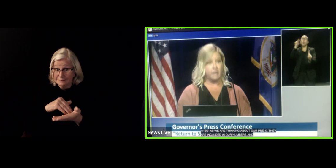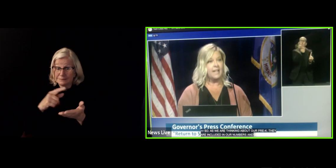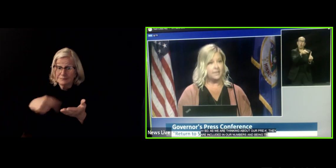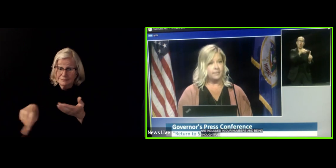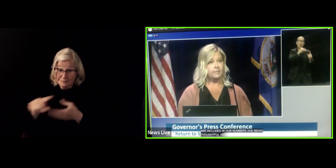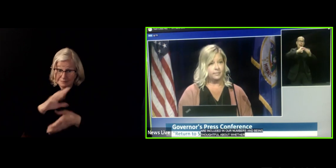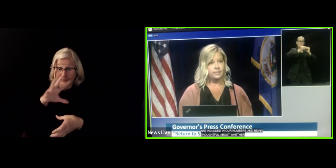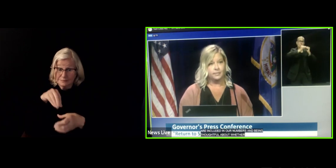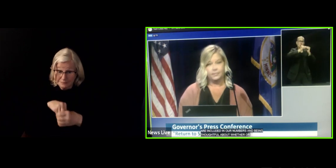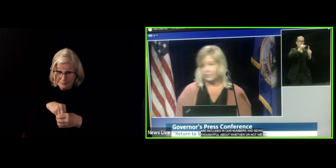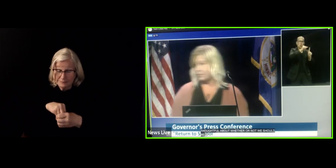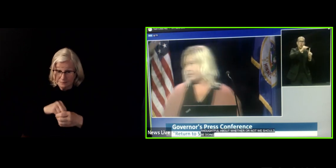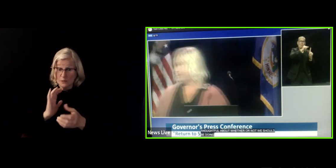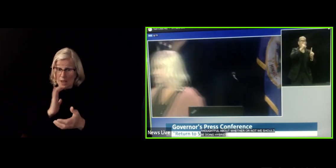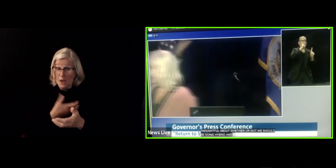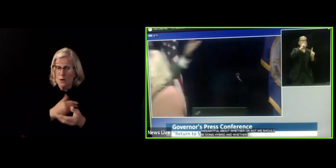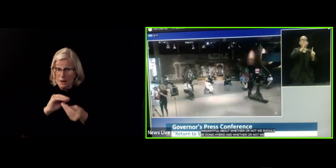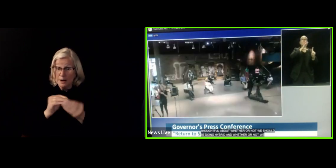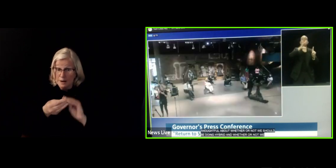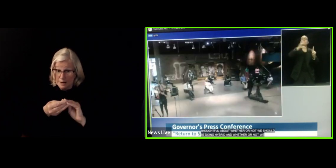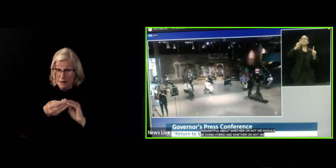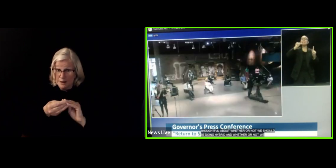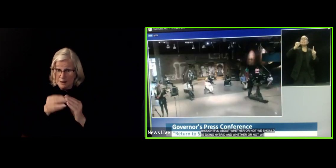doing yes.